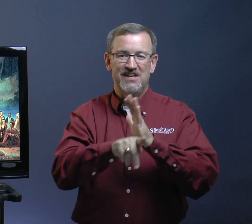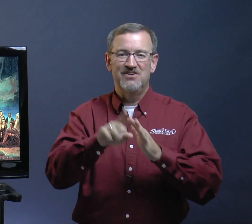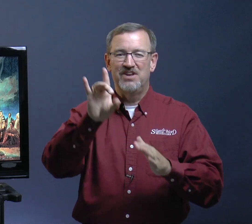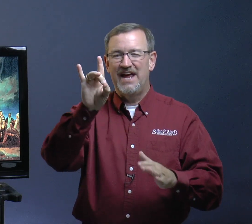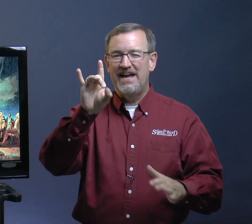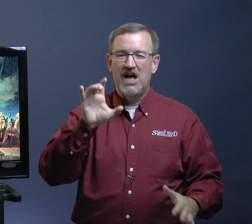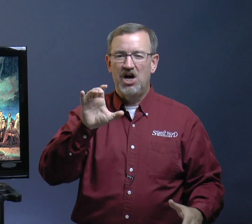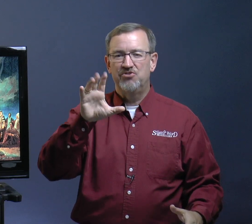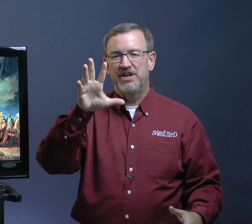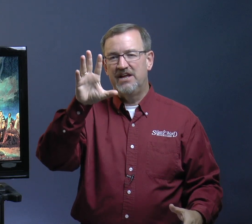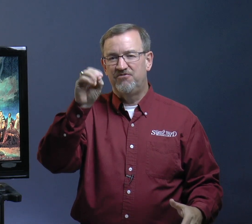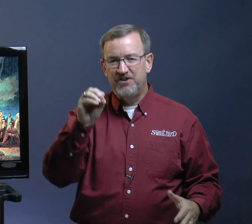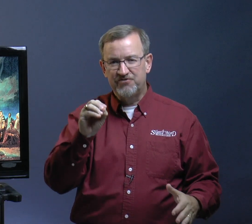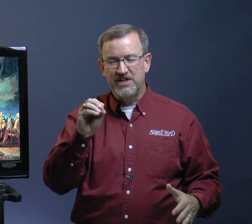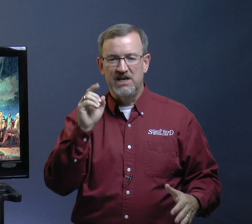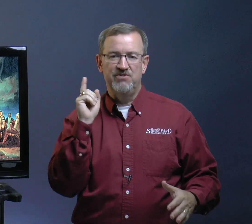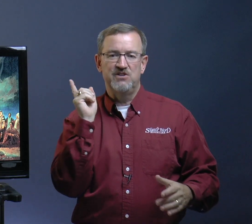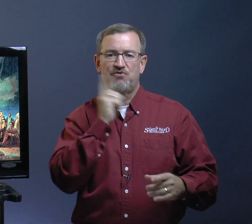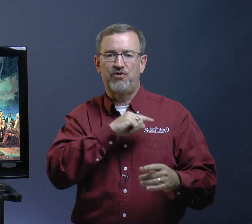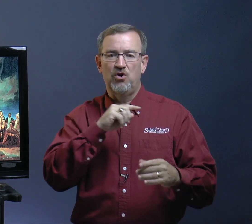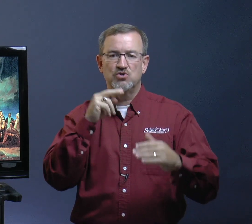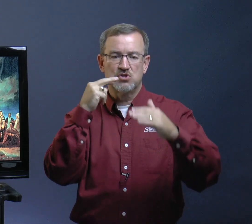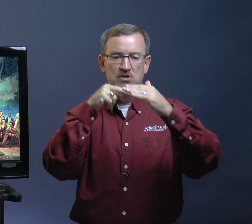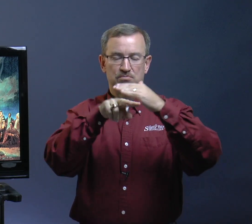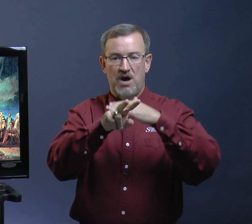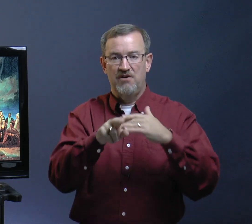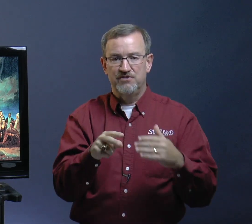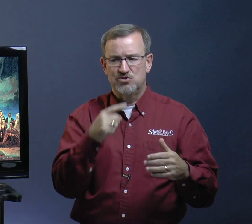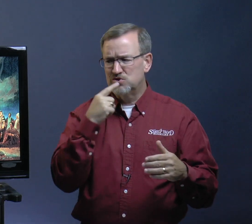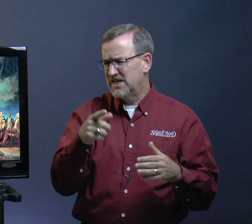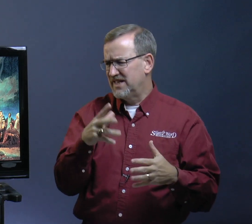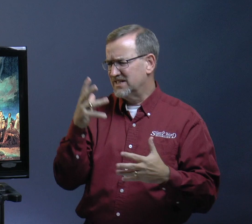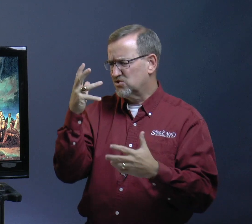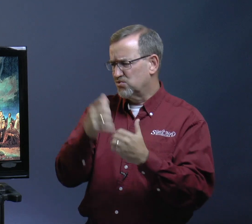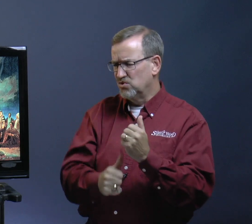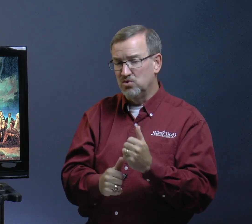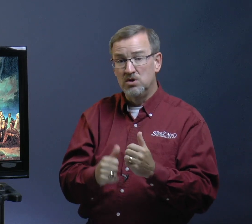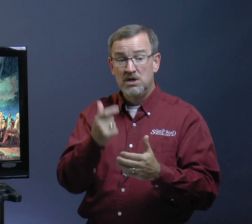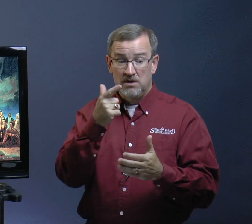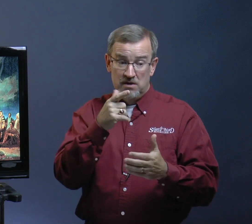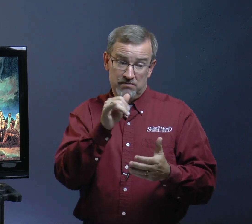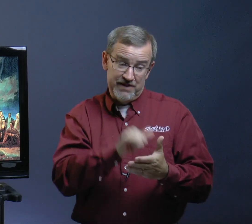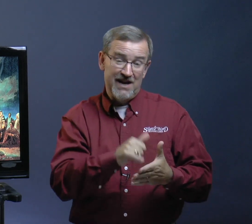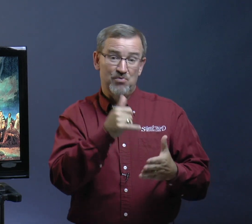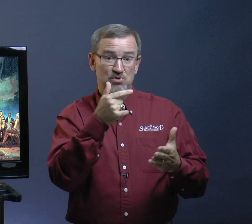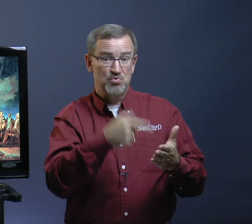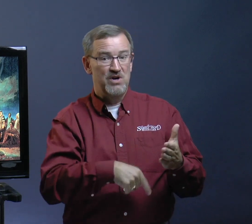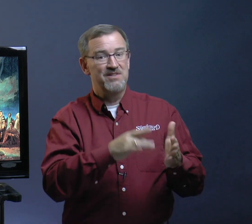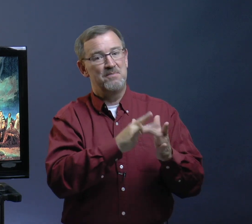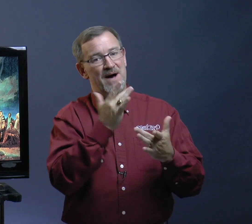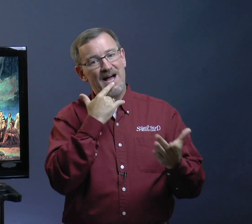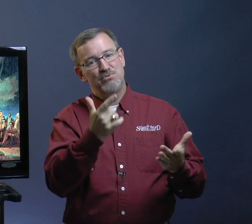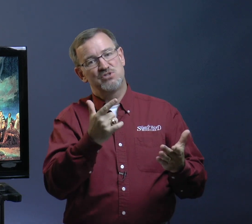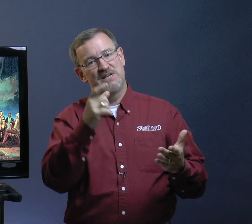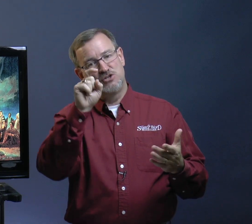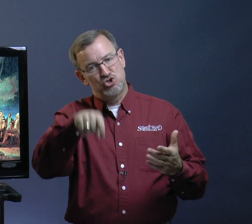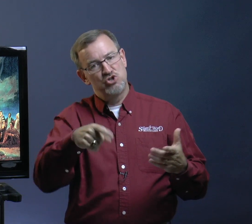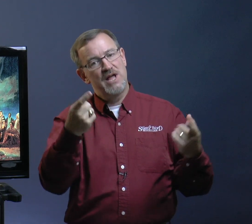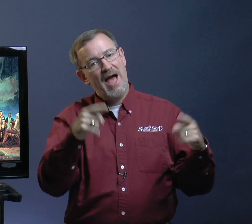killed 850 of these false prophets. You say, that's cruel. That was what the Bible said should